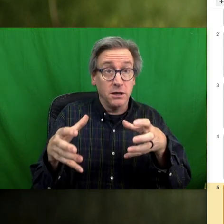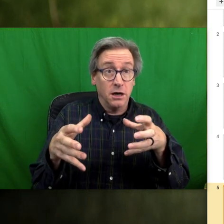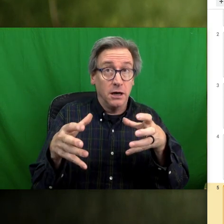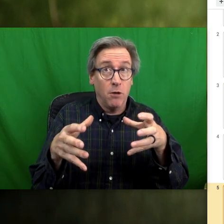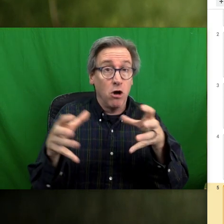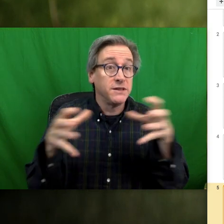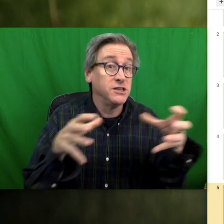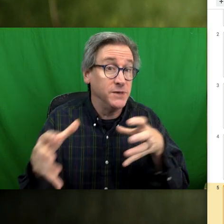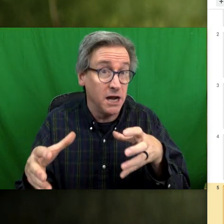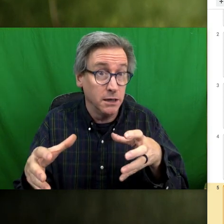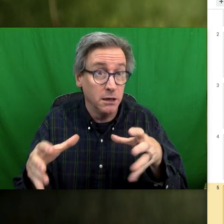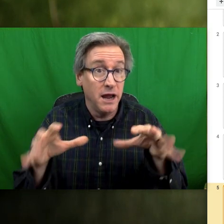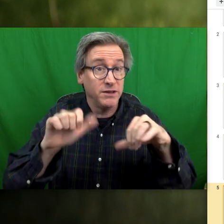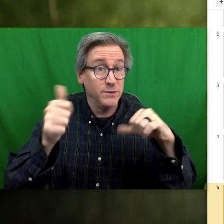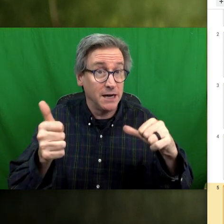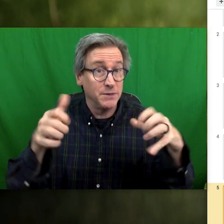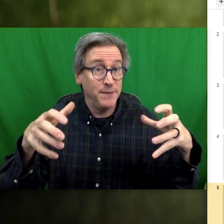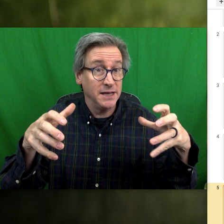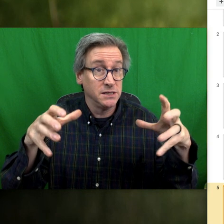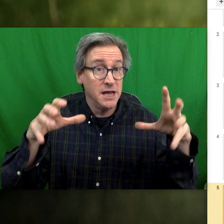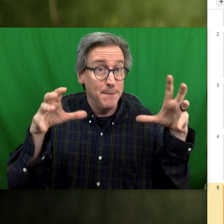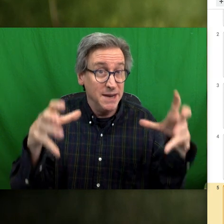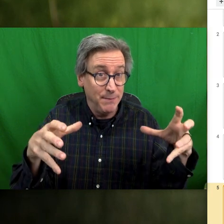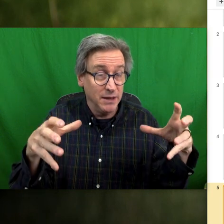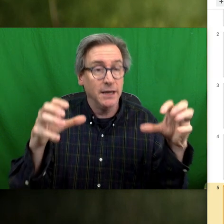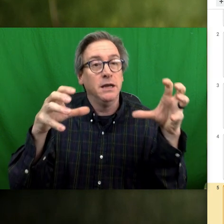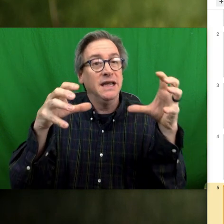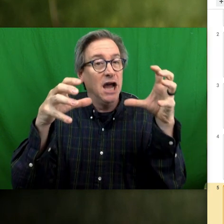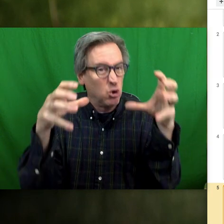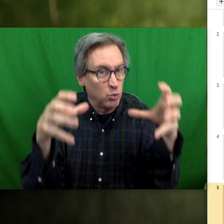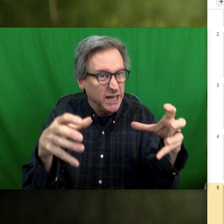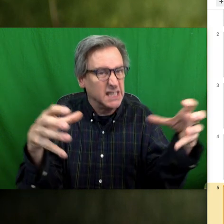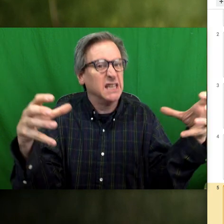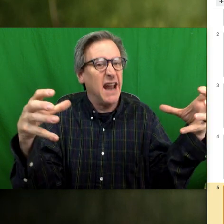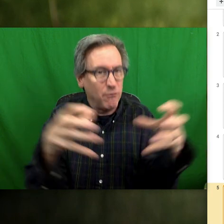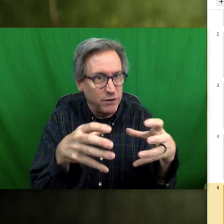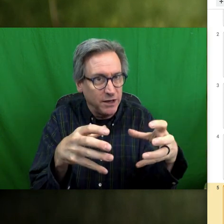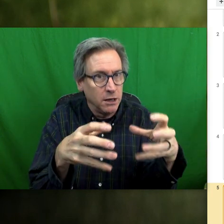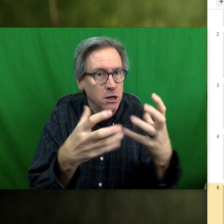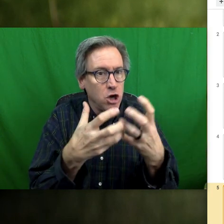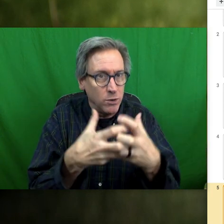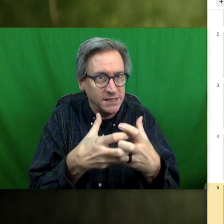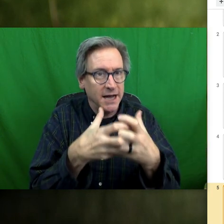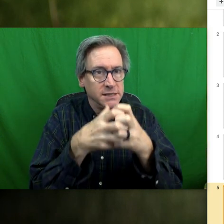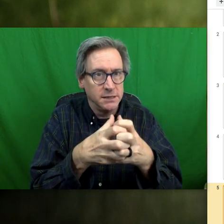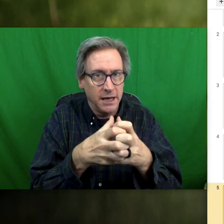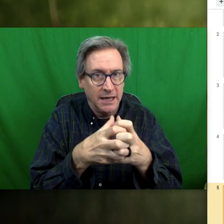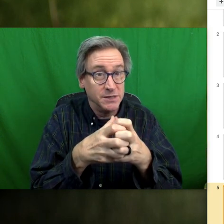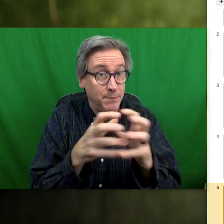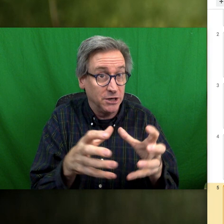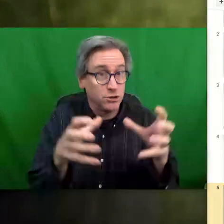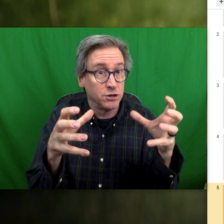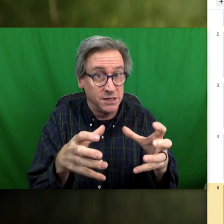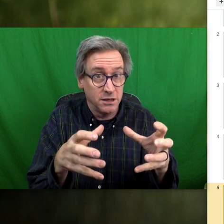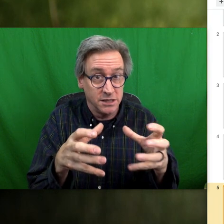spatial. All the things we sign, everything we set up in space and manipulate agrees that everything coincides and keeps